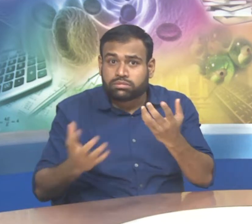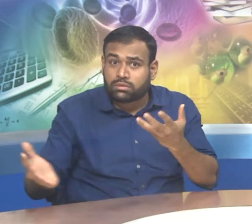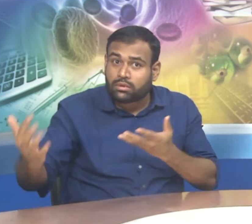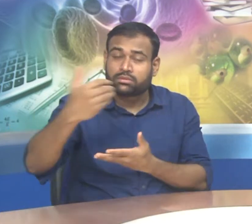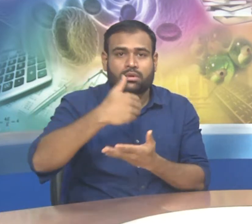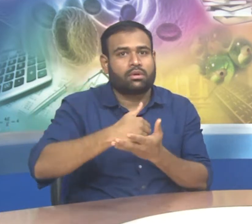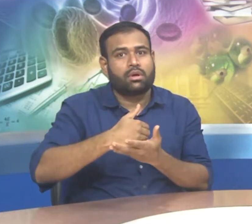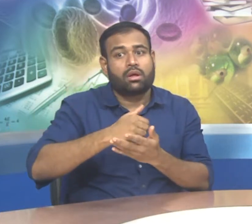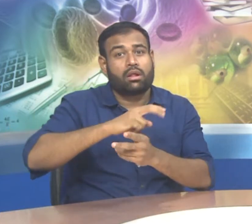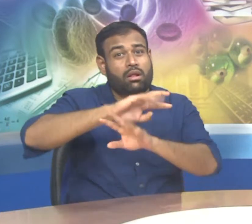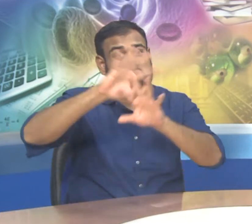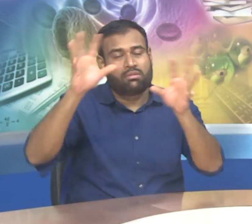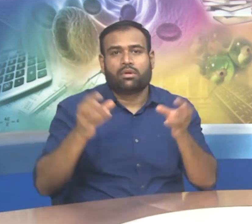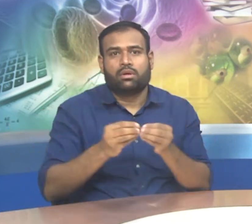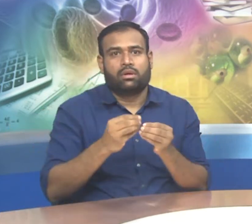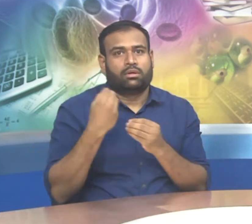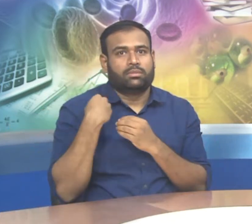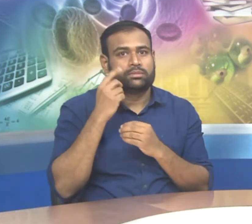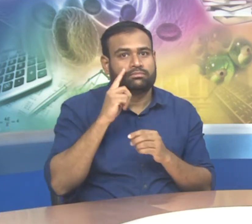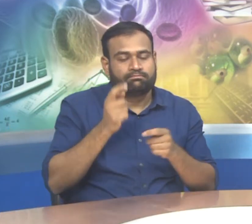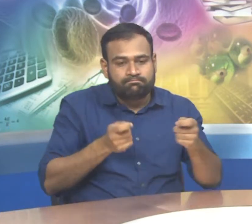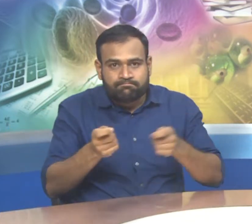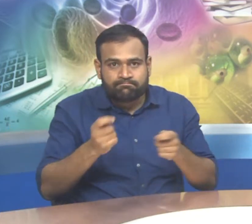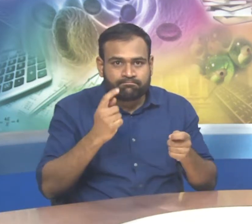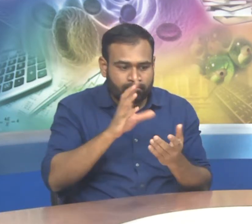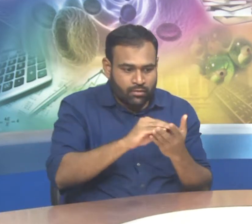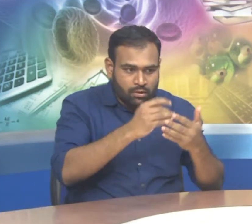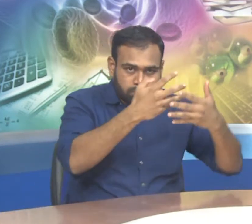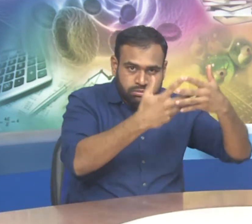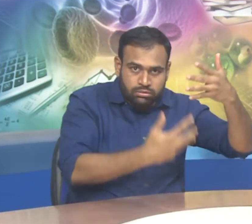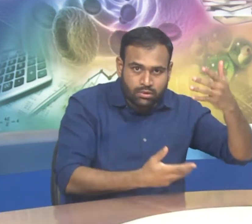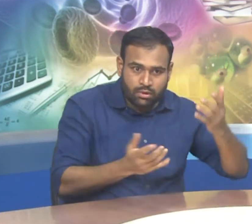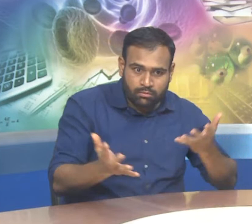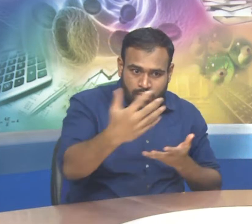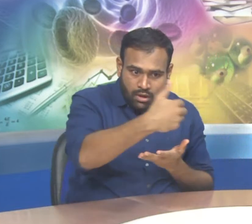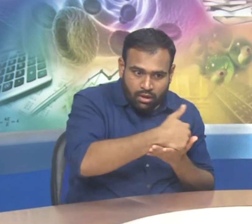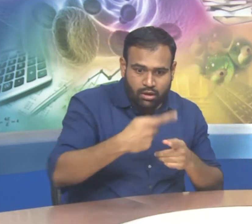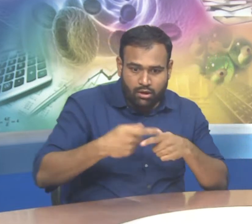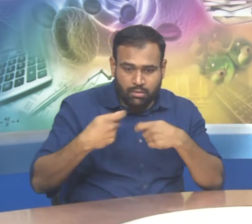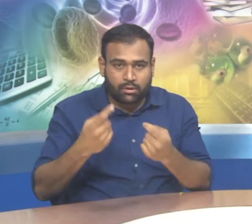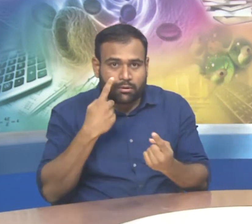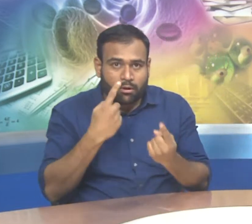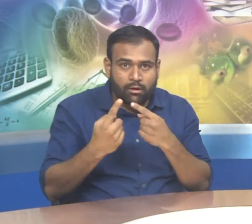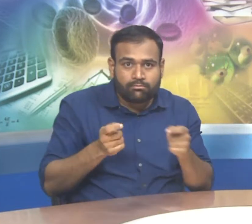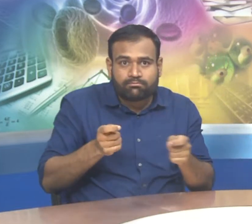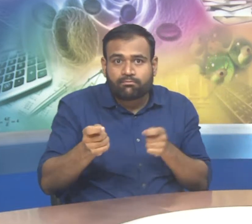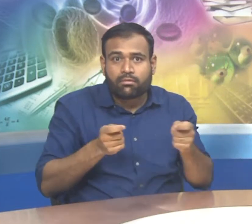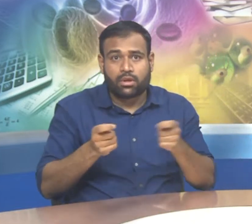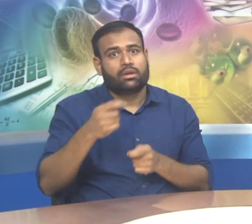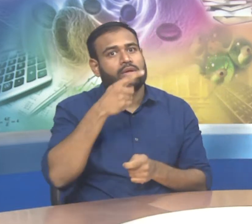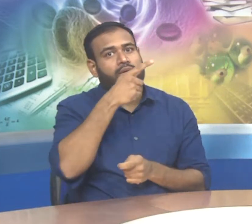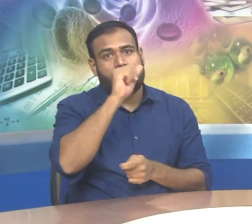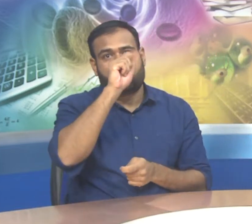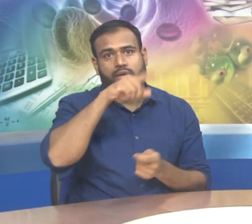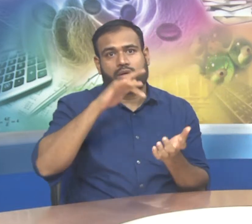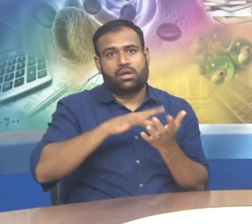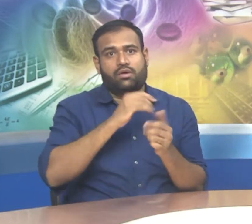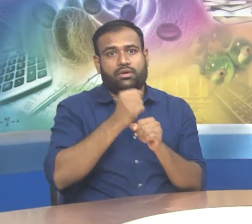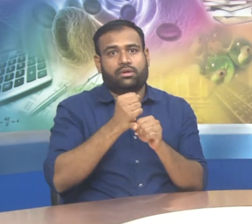spent on different works, different projects, so they take a note of it and they maintain